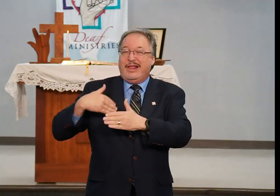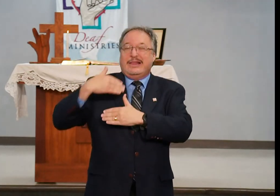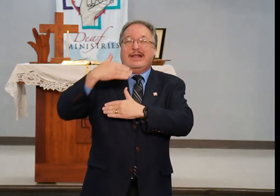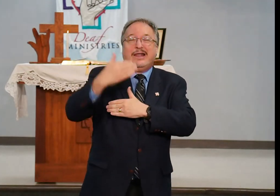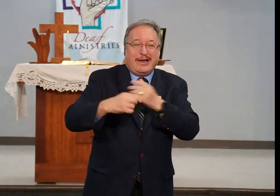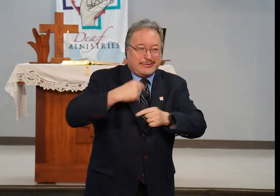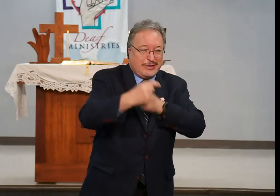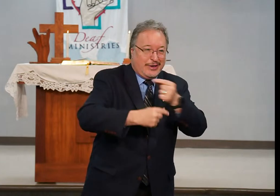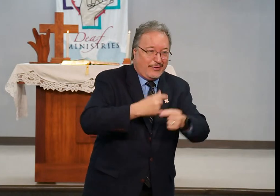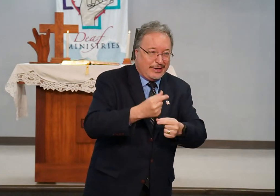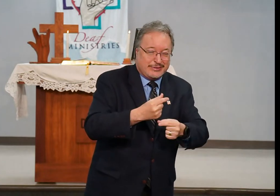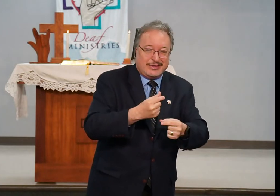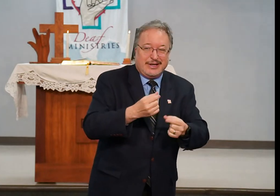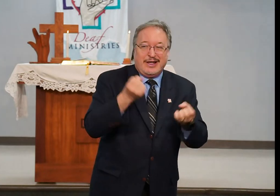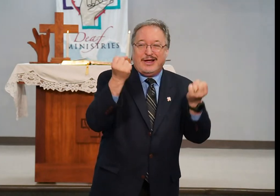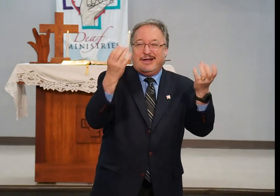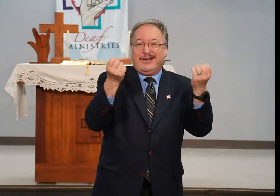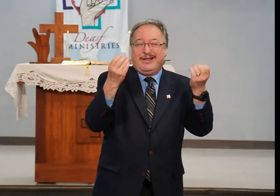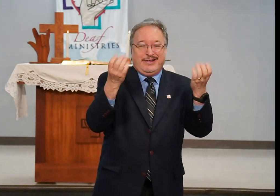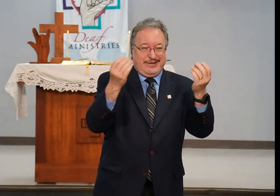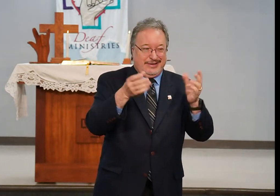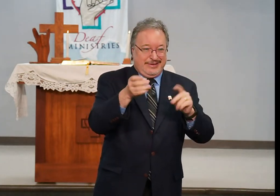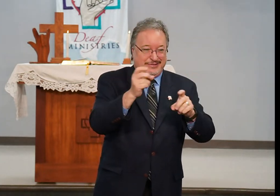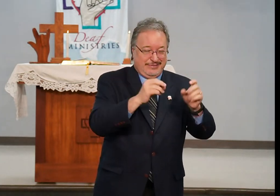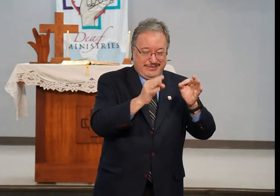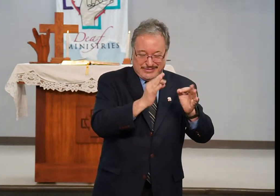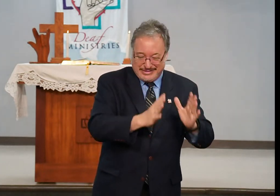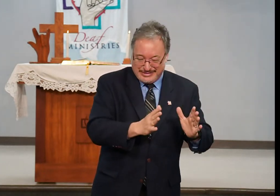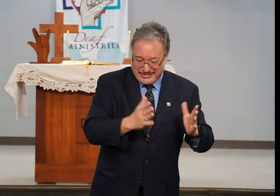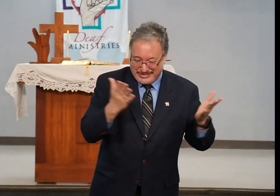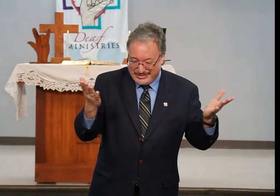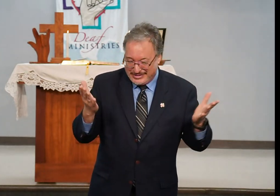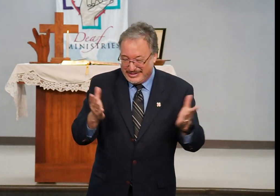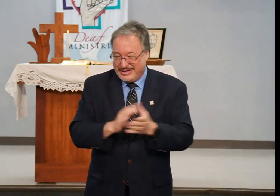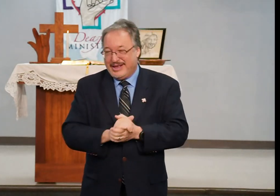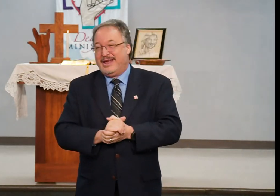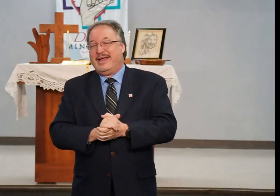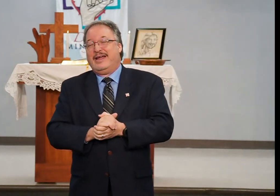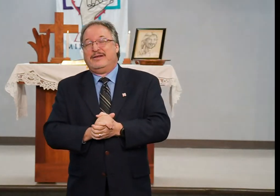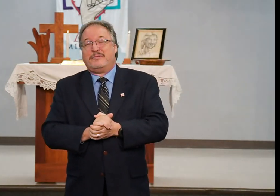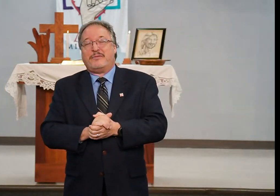on that interpreting and signing of the stories to the next generation.